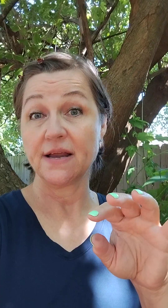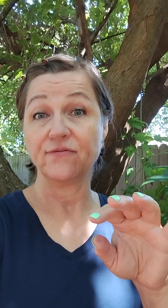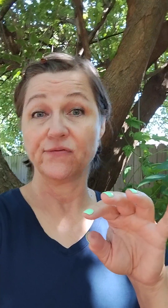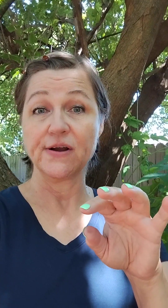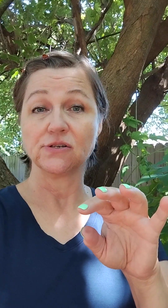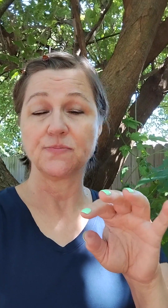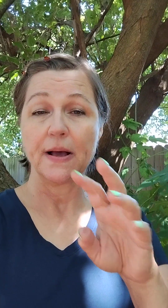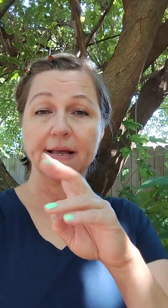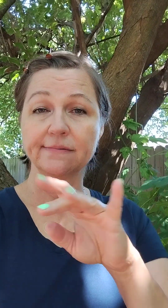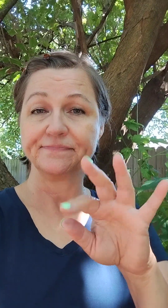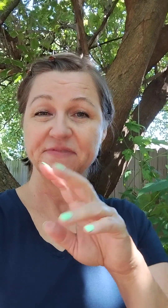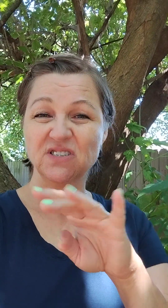for fingerspelling.